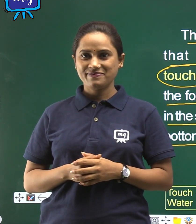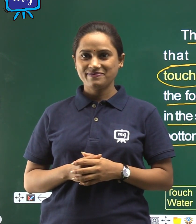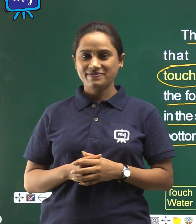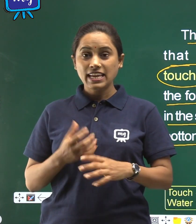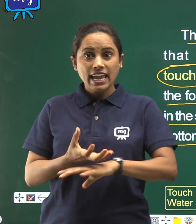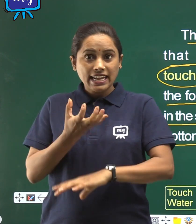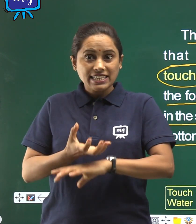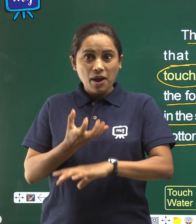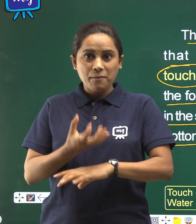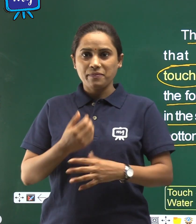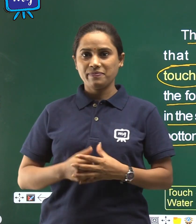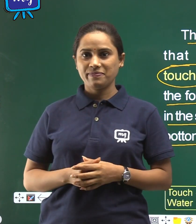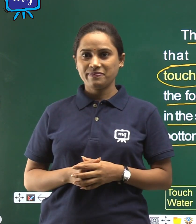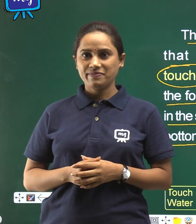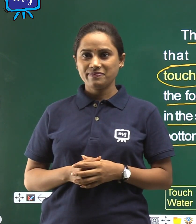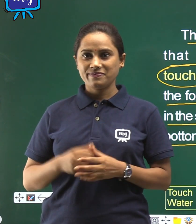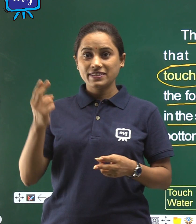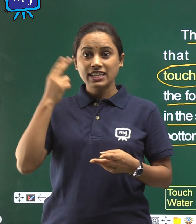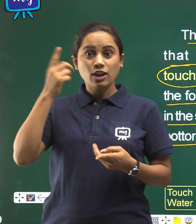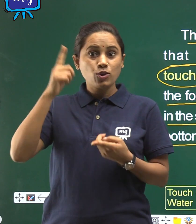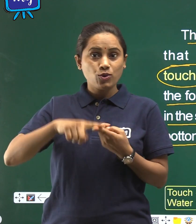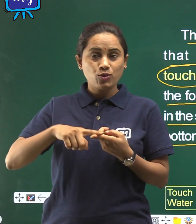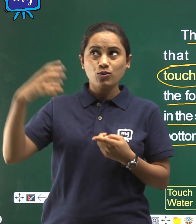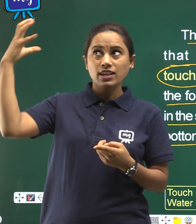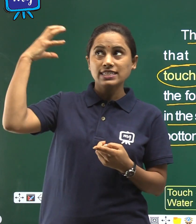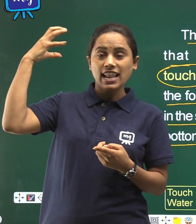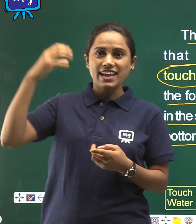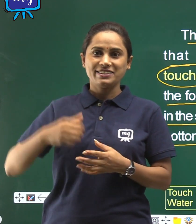heats up due to the sunlight